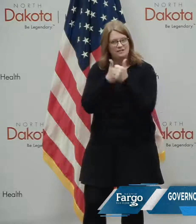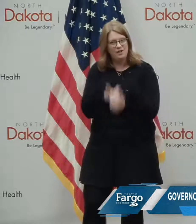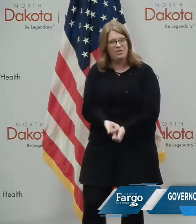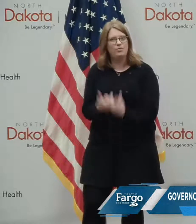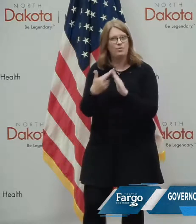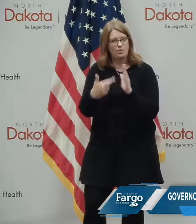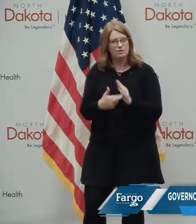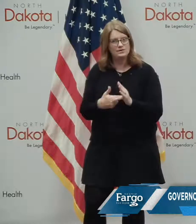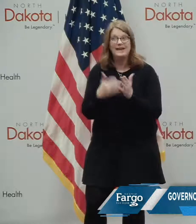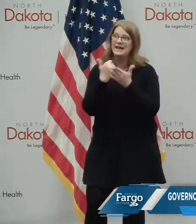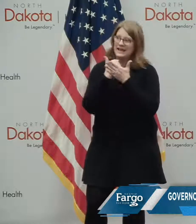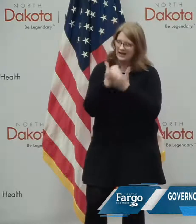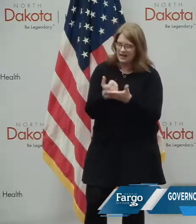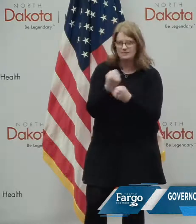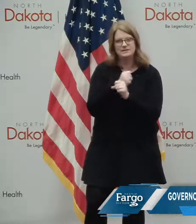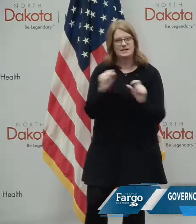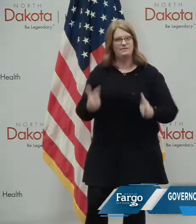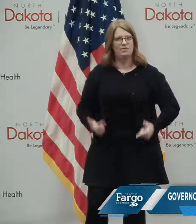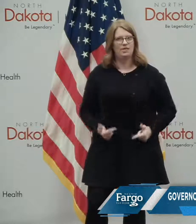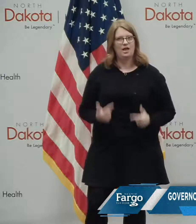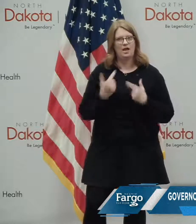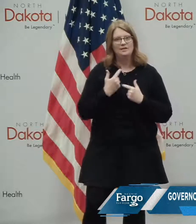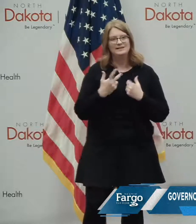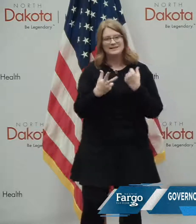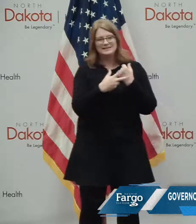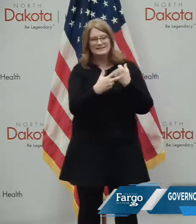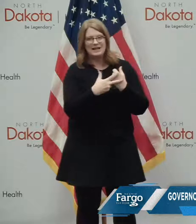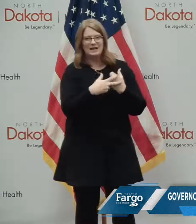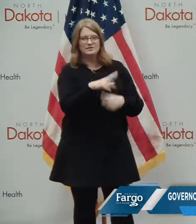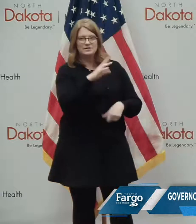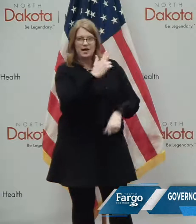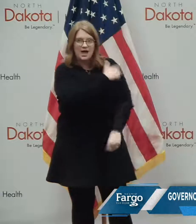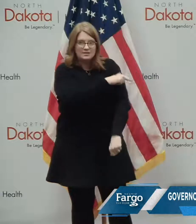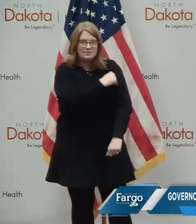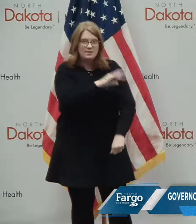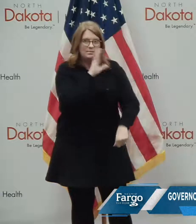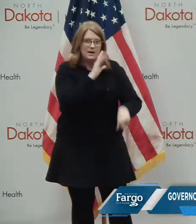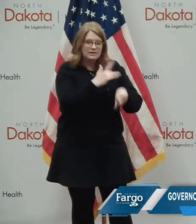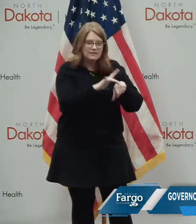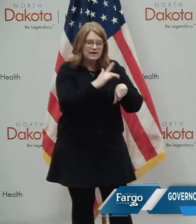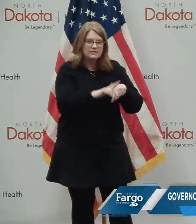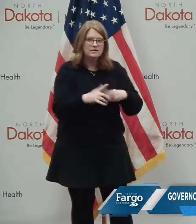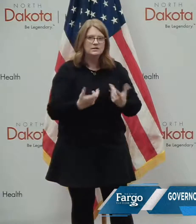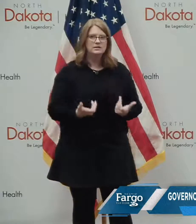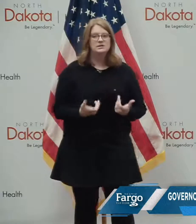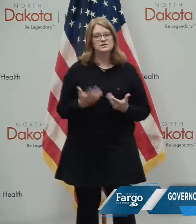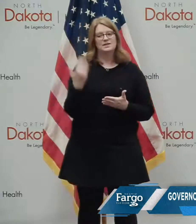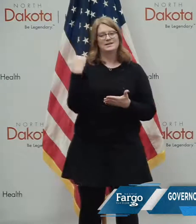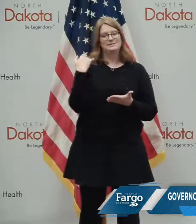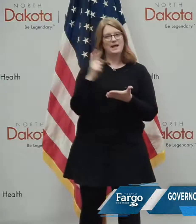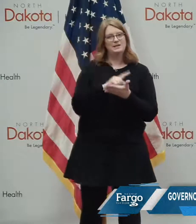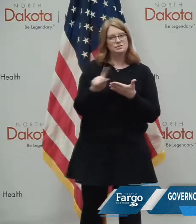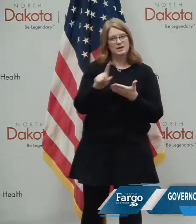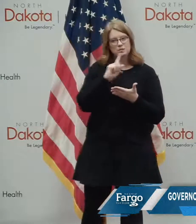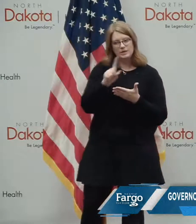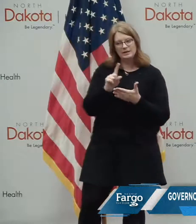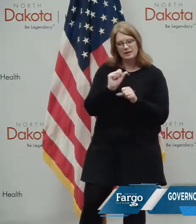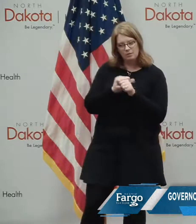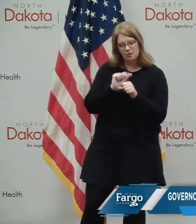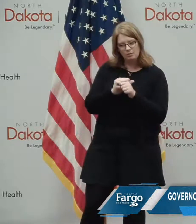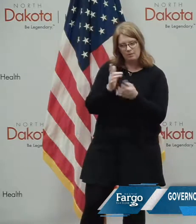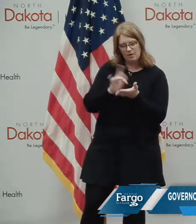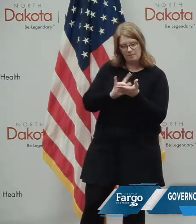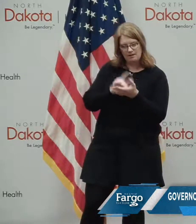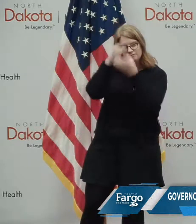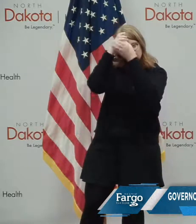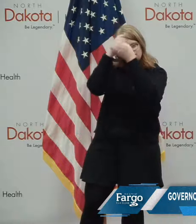does help save lives. It does preserve hospital capacity. So we have been digging into, in the past week, working with our medical experts